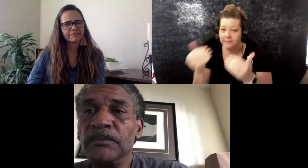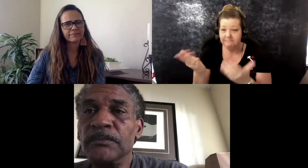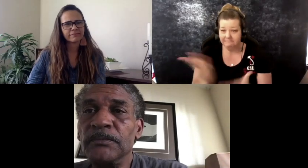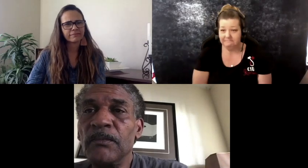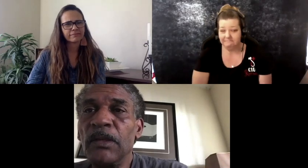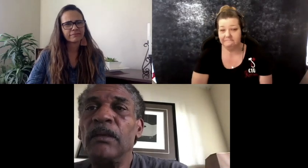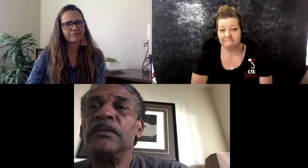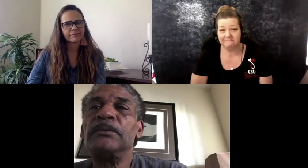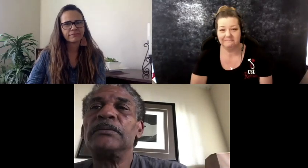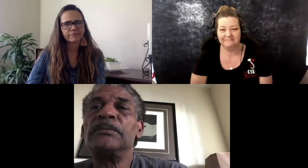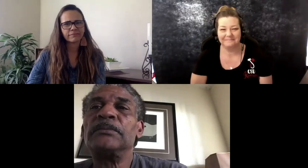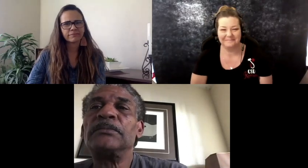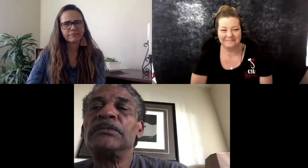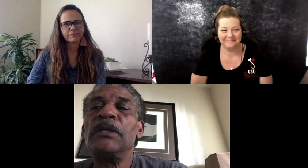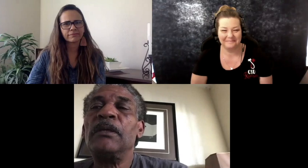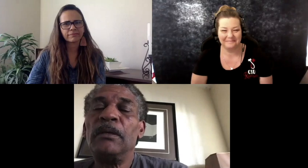ahead.